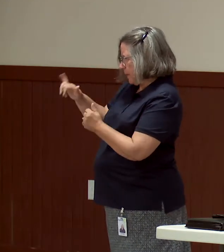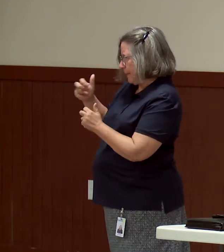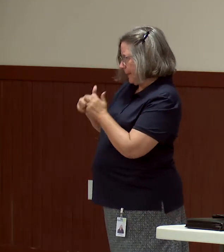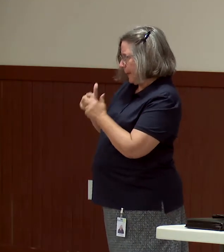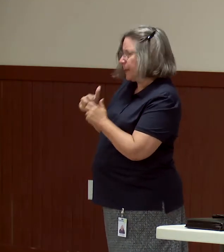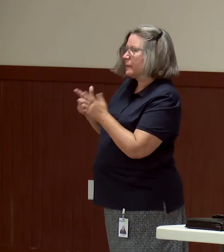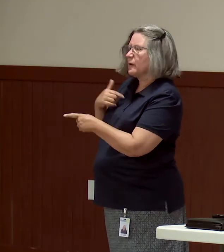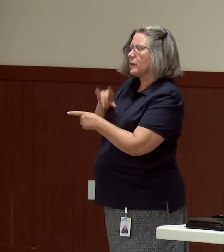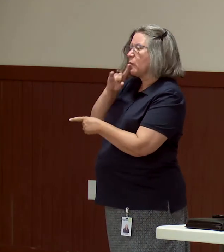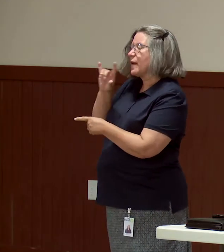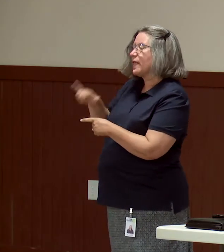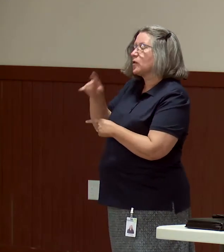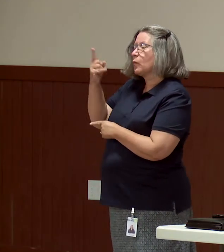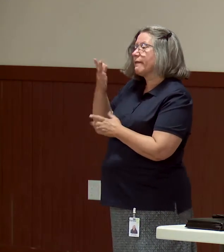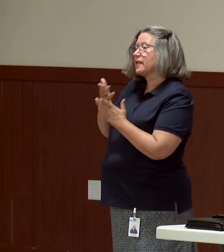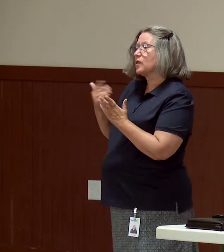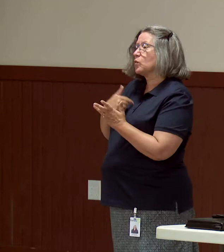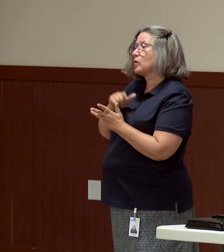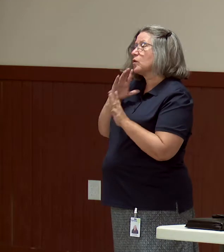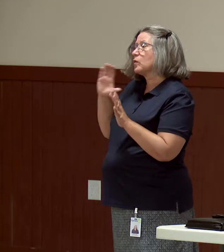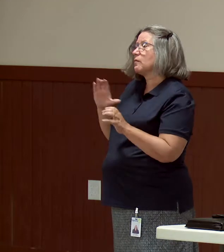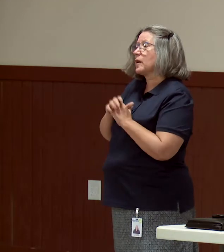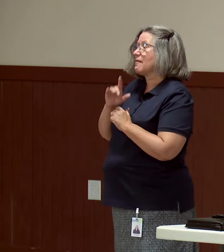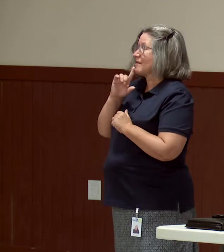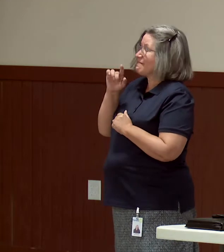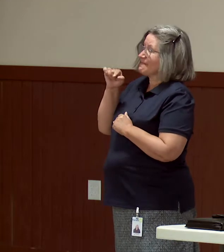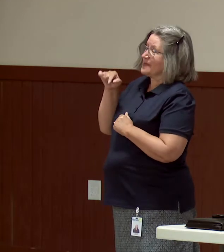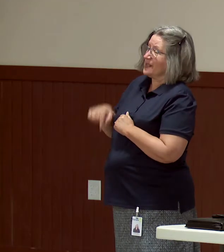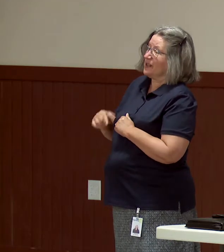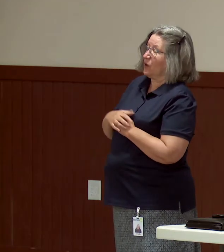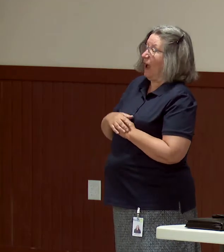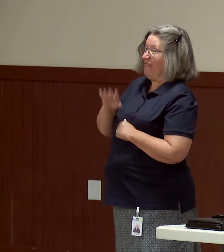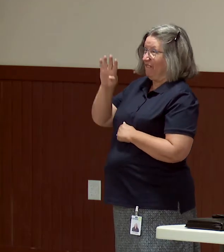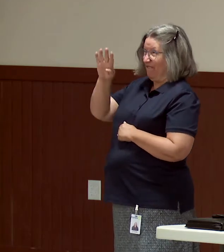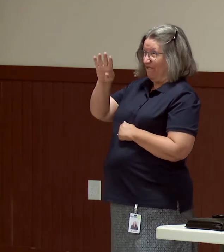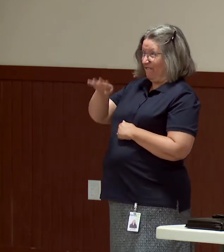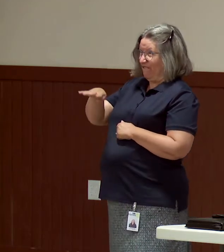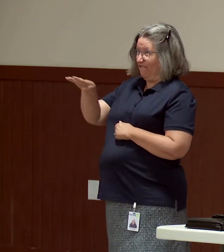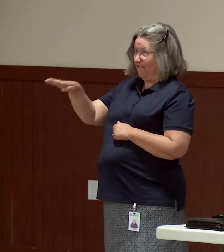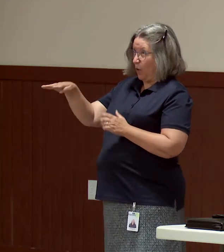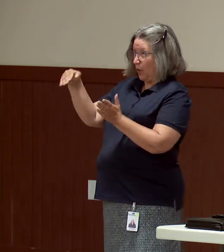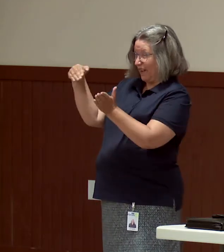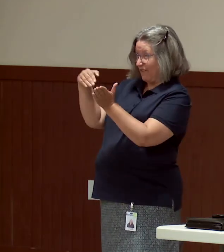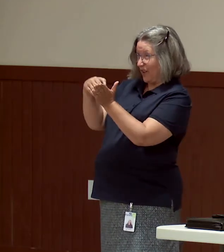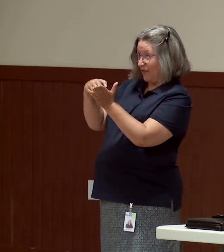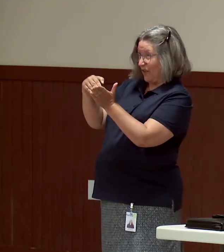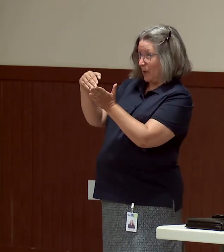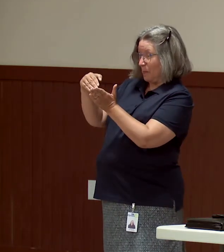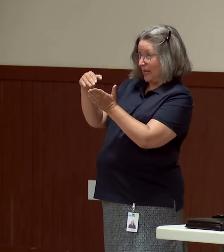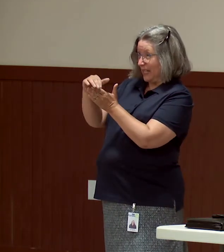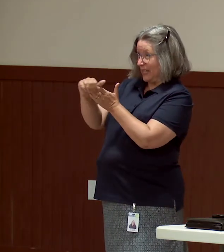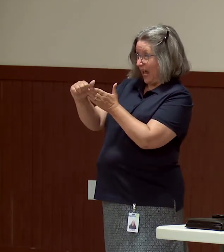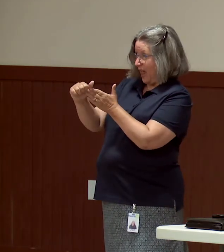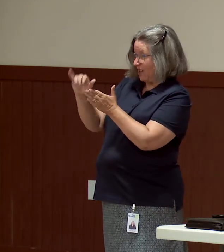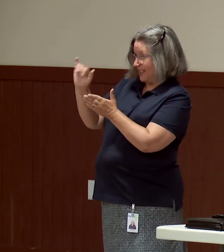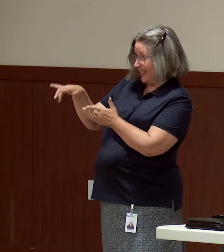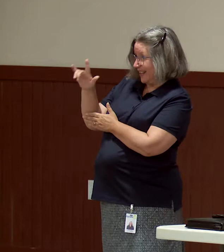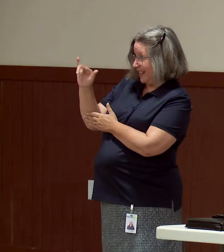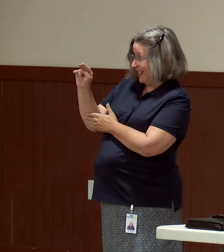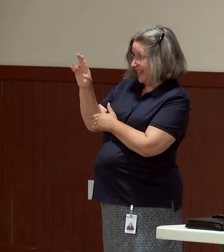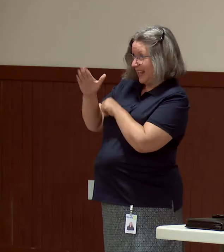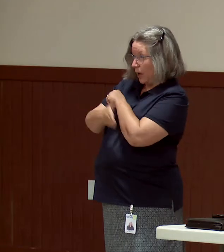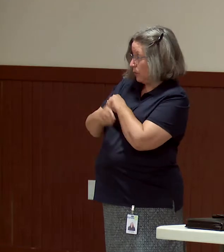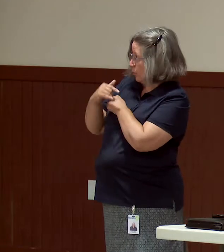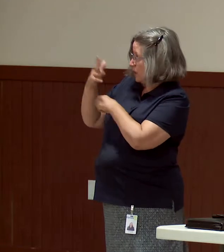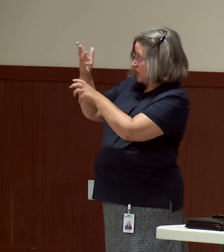this public engagement process. Because this is really $44 million that Linn County is receiving is once-in-a-lifetime funding, and we want